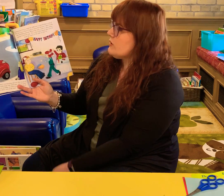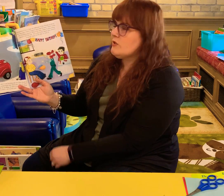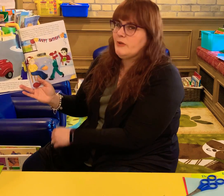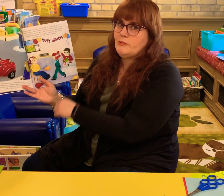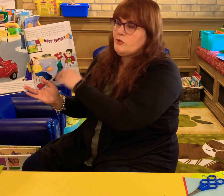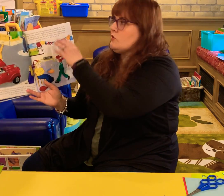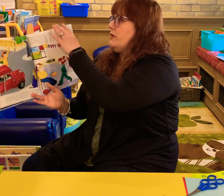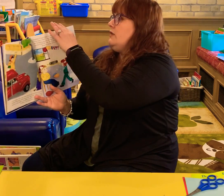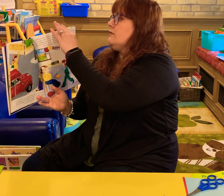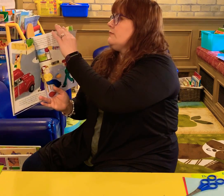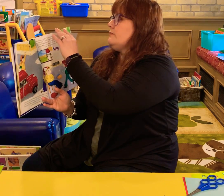to be able to join in